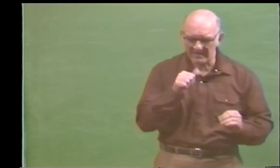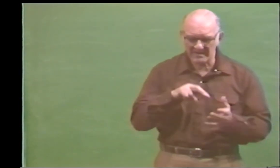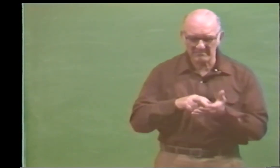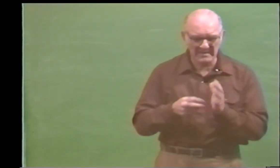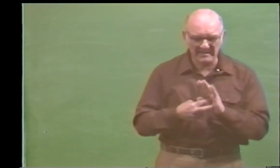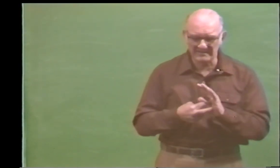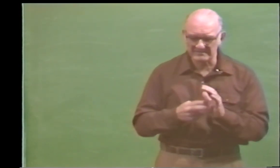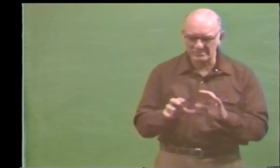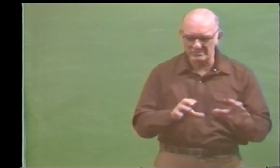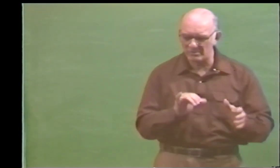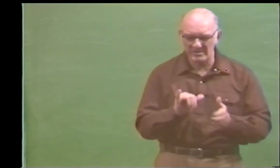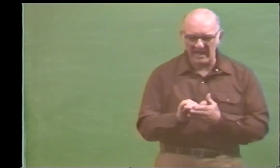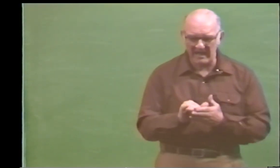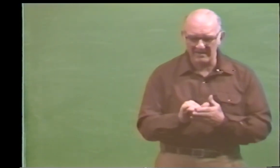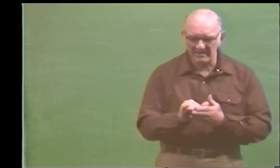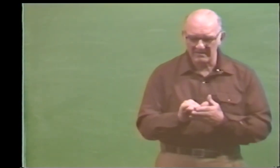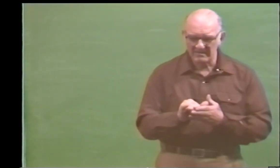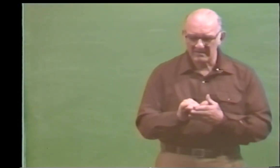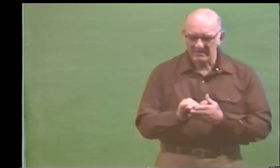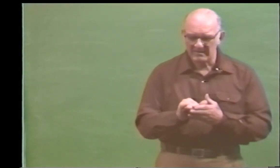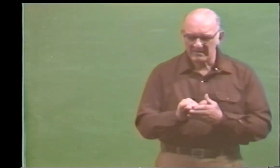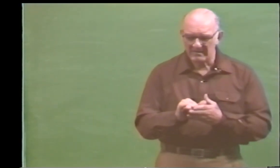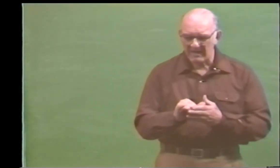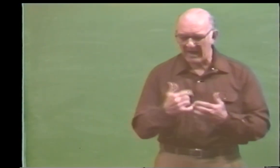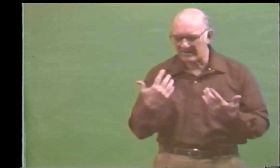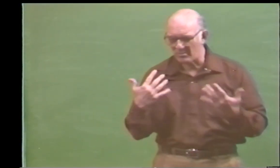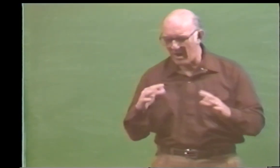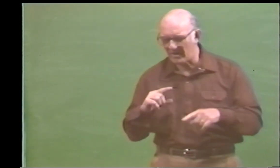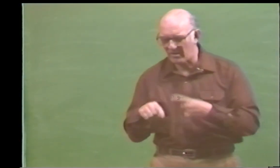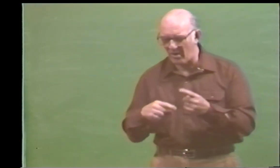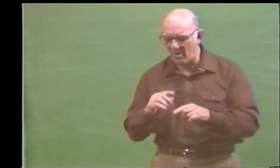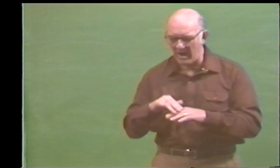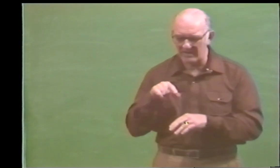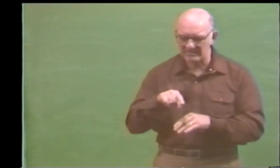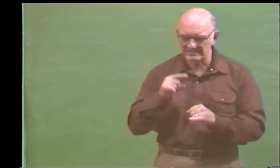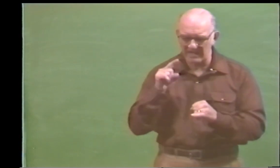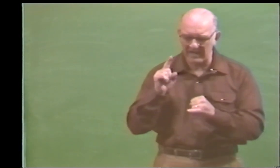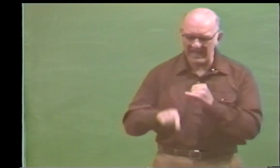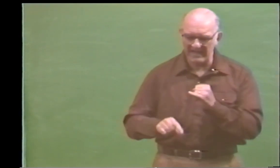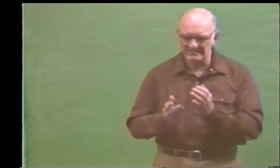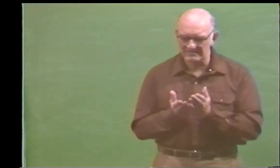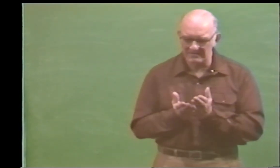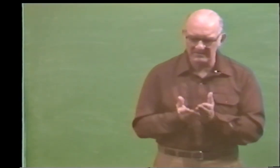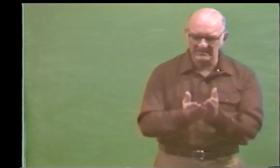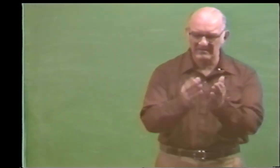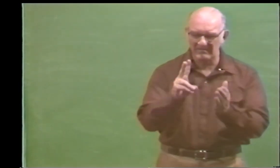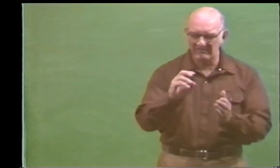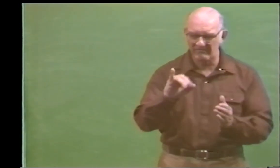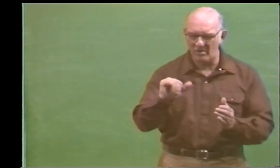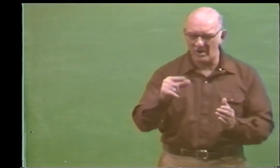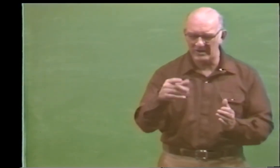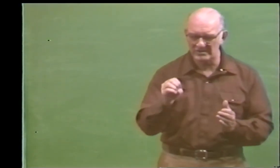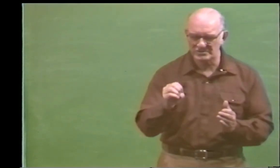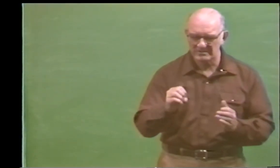didn't mean to do that. I didn't want to go on this last voyage,